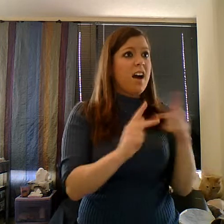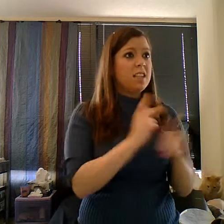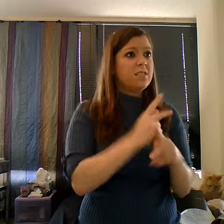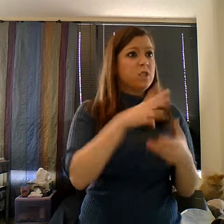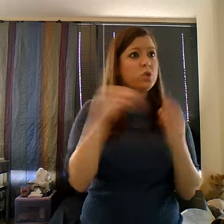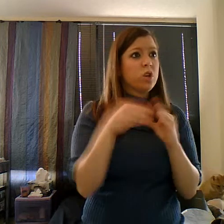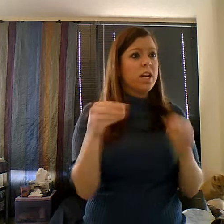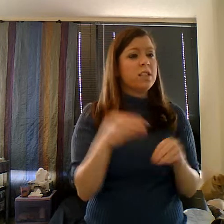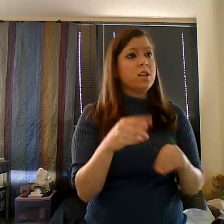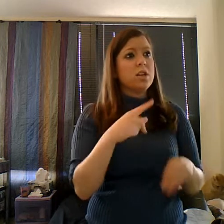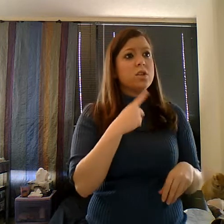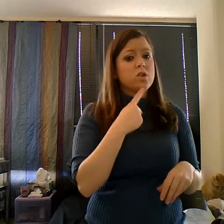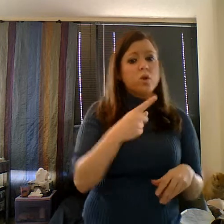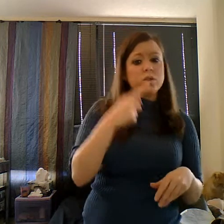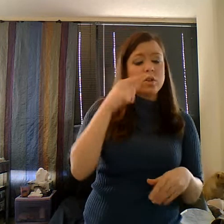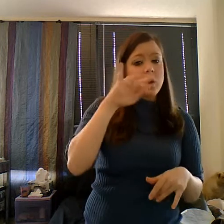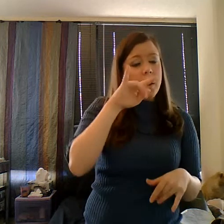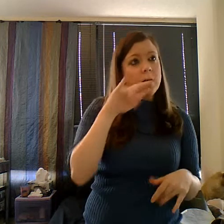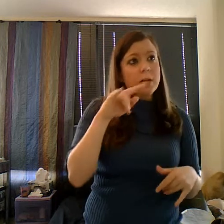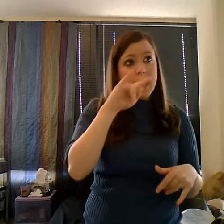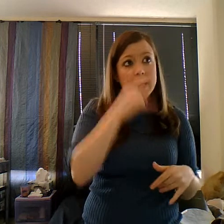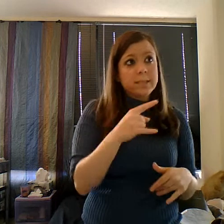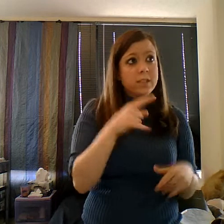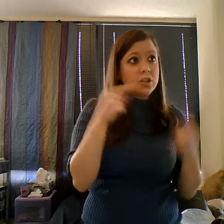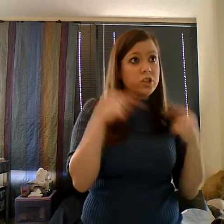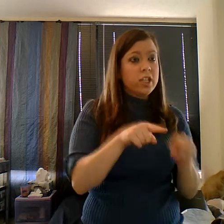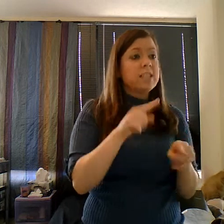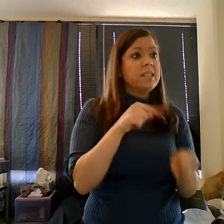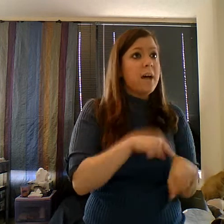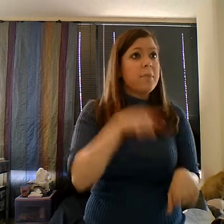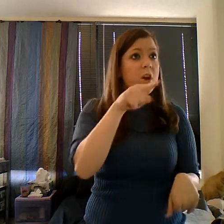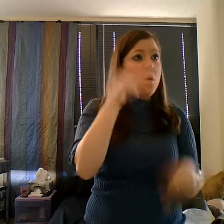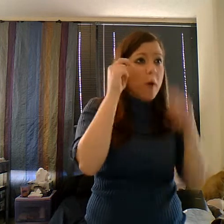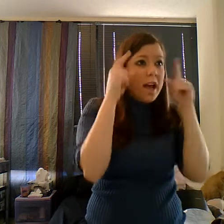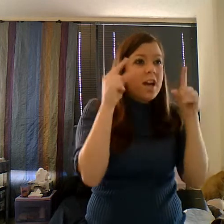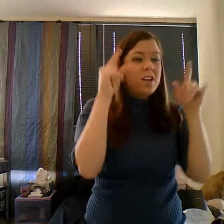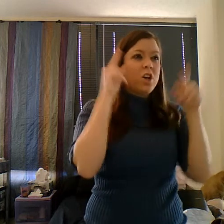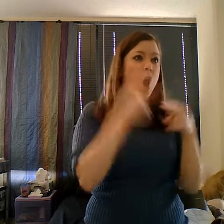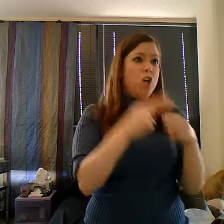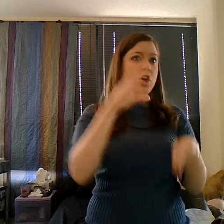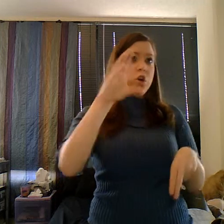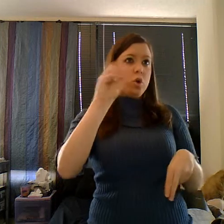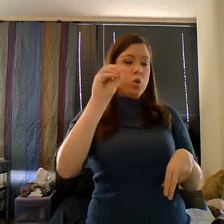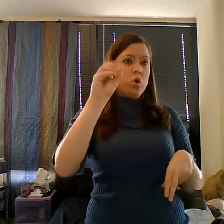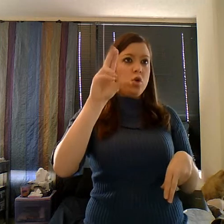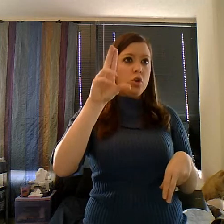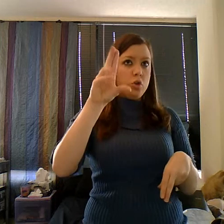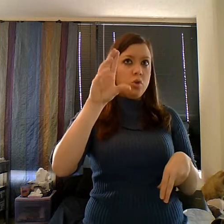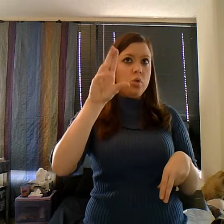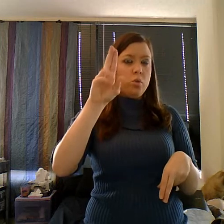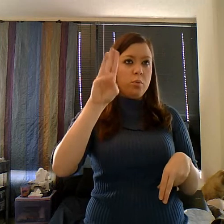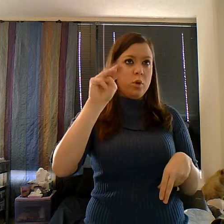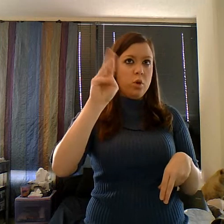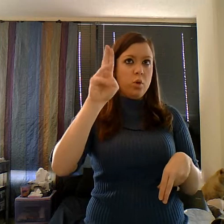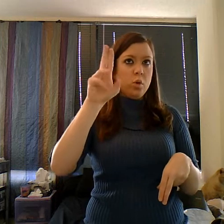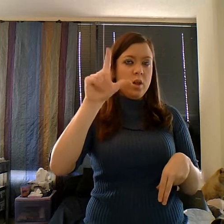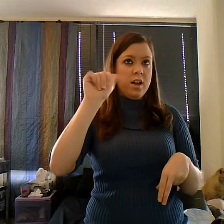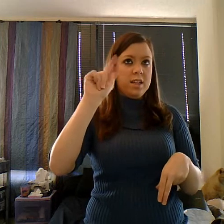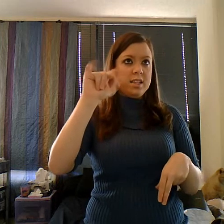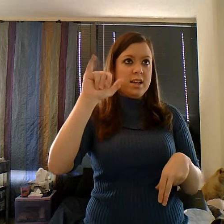the pancake or the house that Jack built? Yeah, where, what happens is you have the addition of one